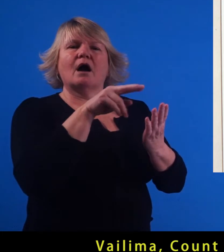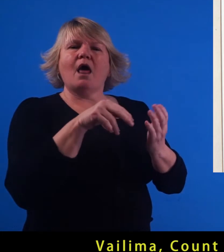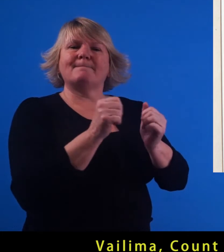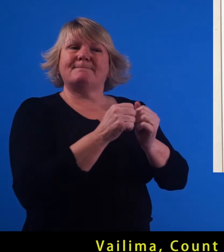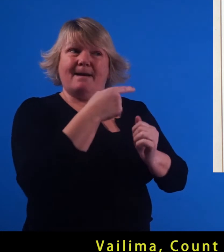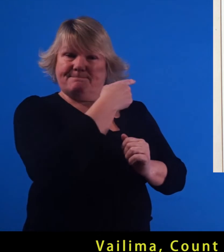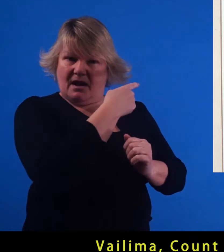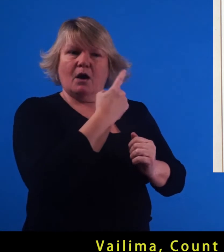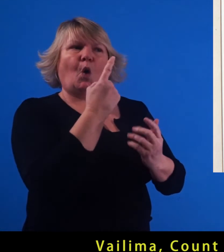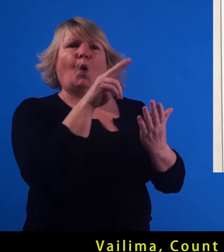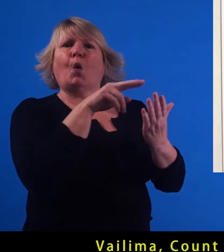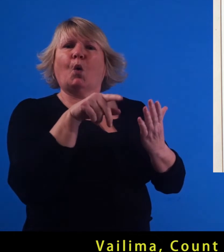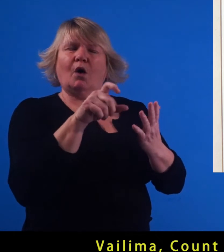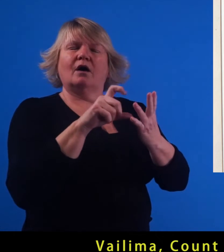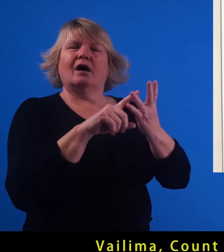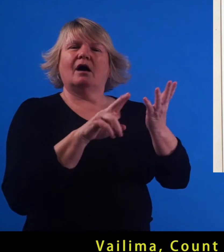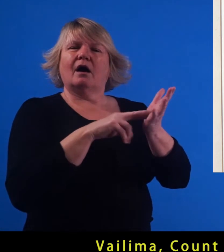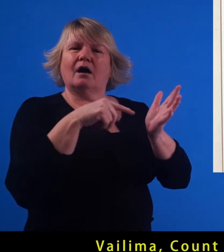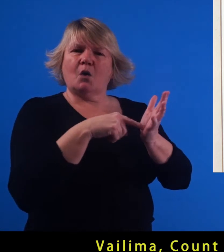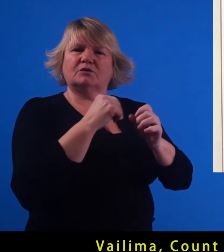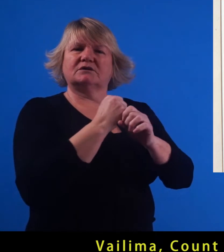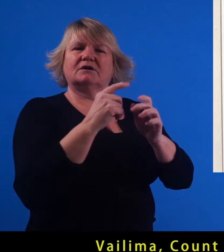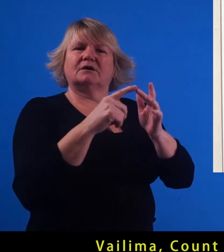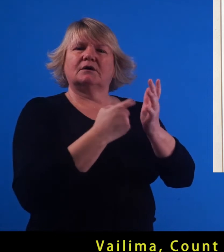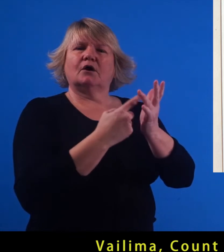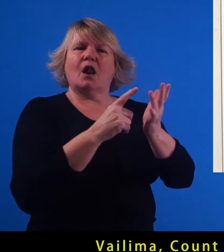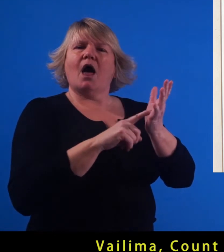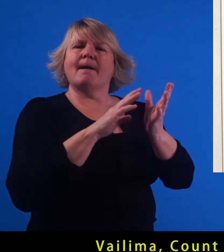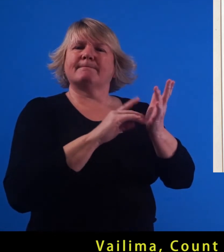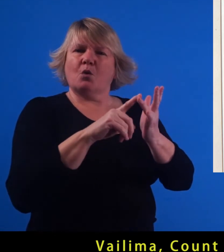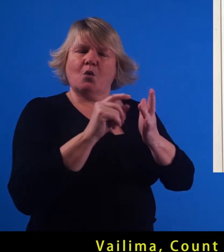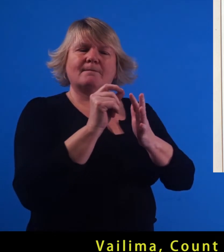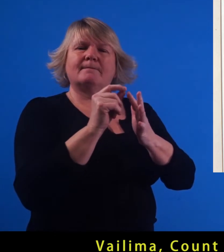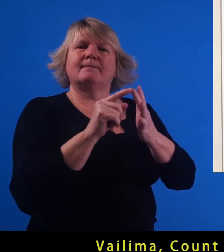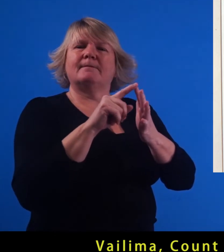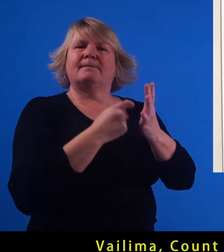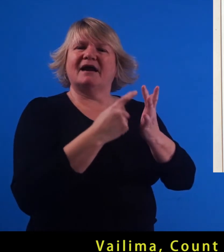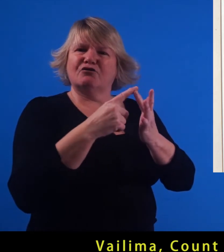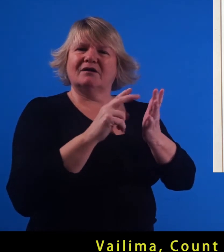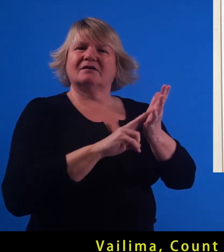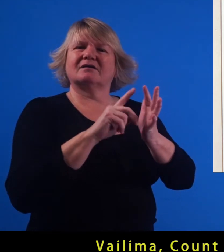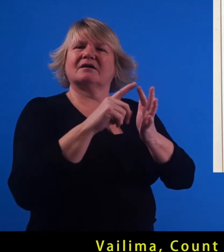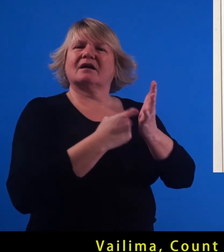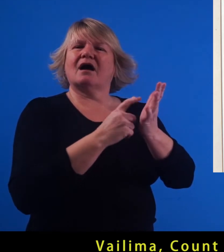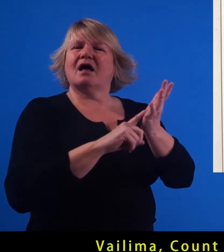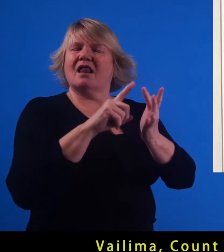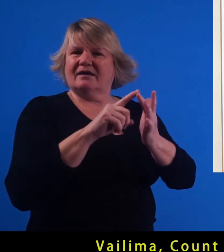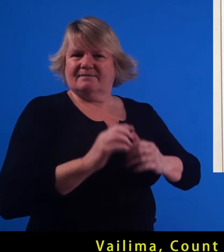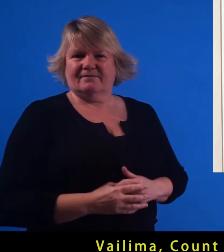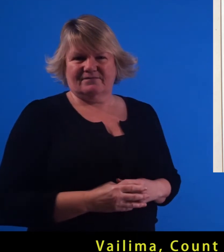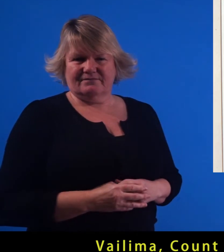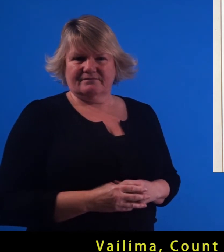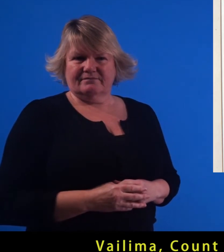Vai Lima, Count Girolamo Pieri Nerli, watercolour on paper.